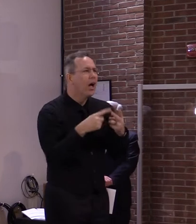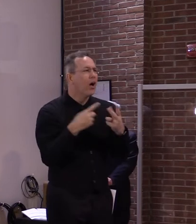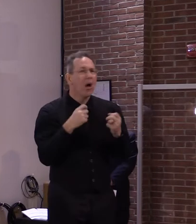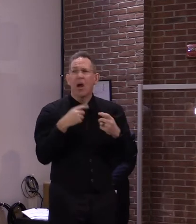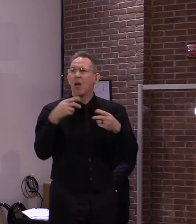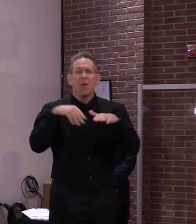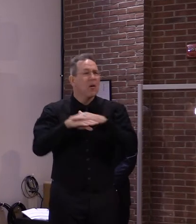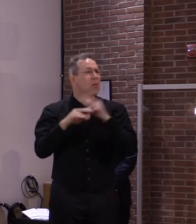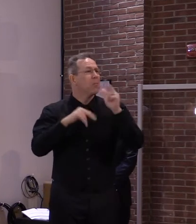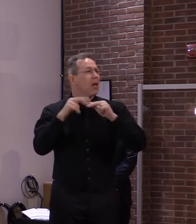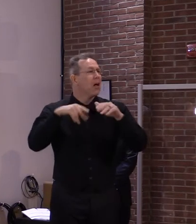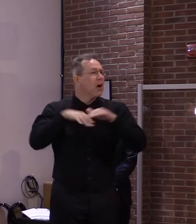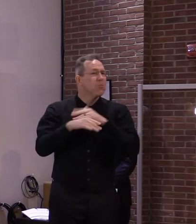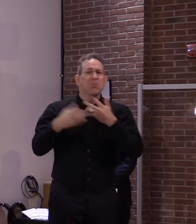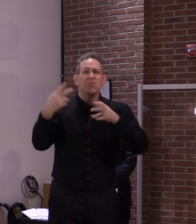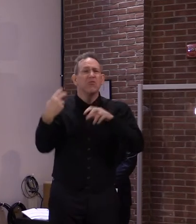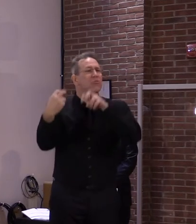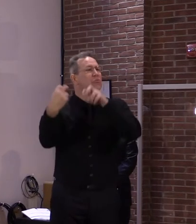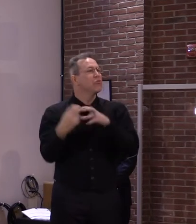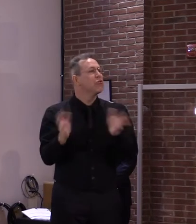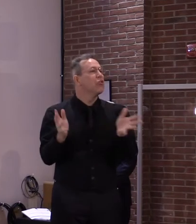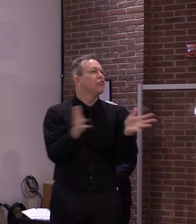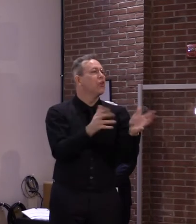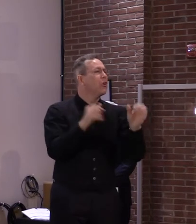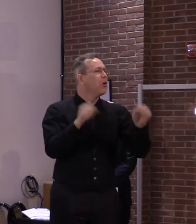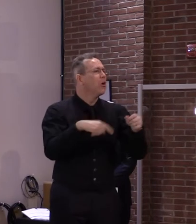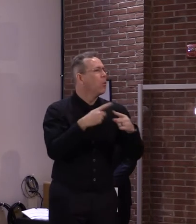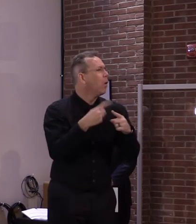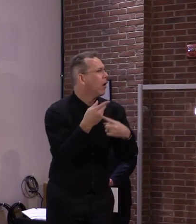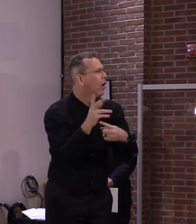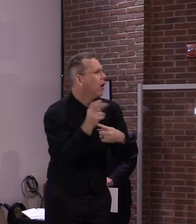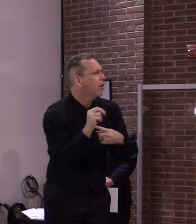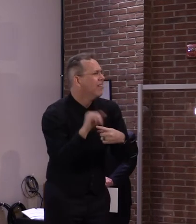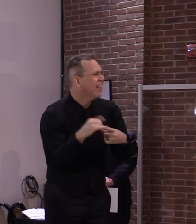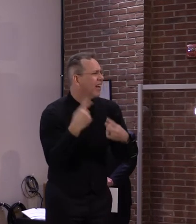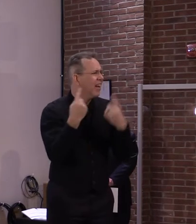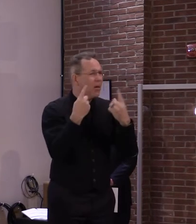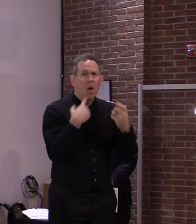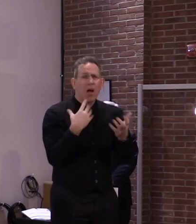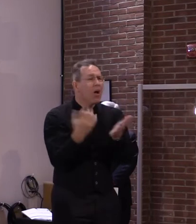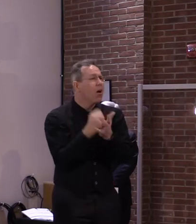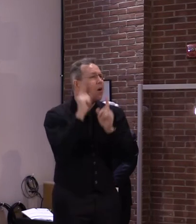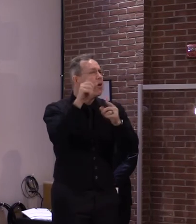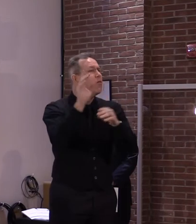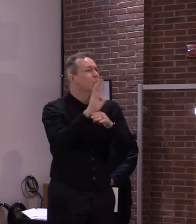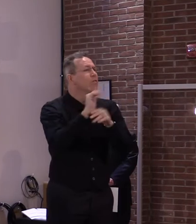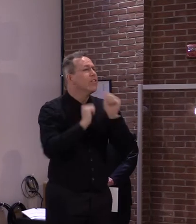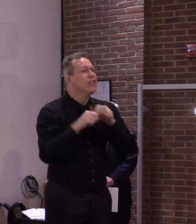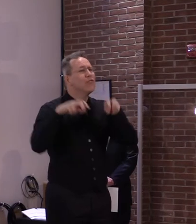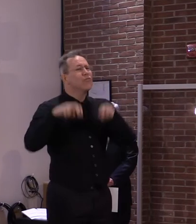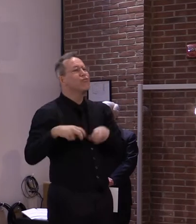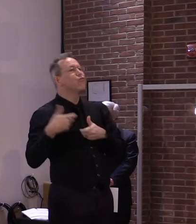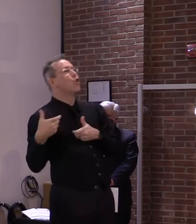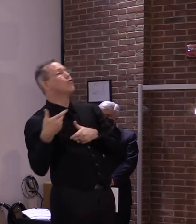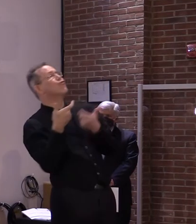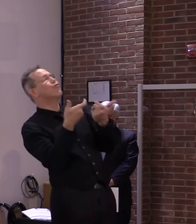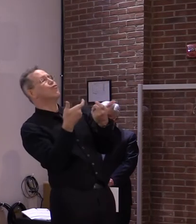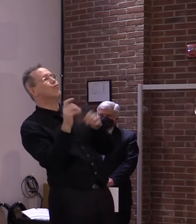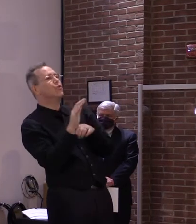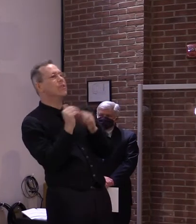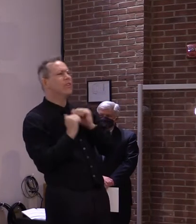activities that they're always craving to do in those facilities and then you mentioned travel as well